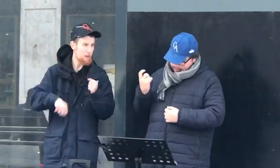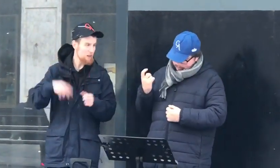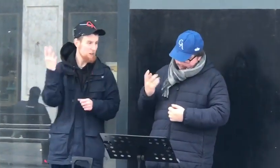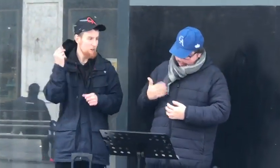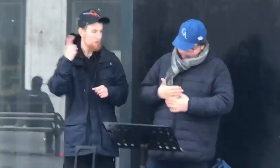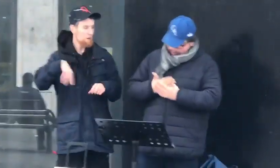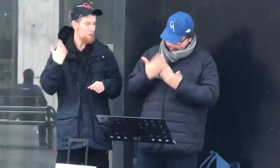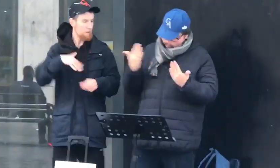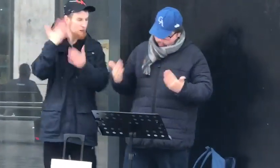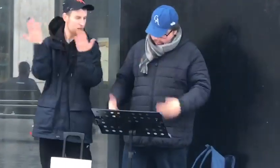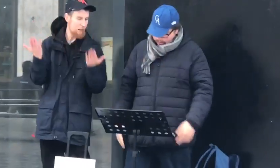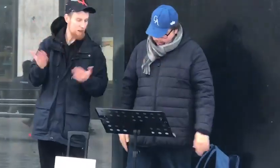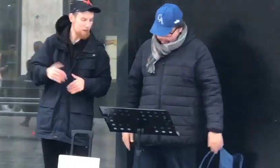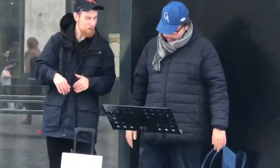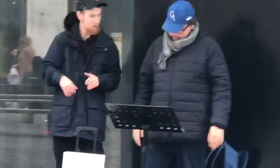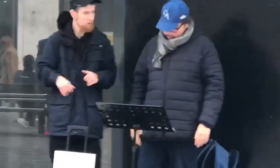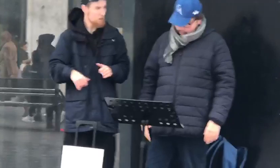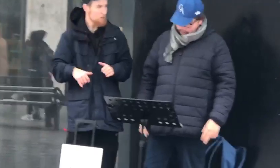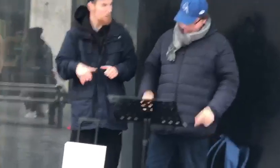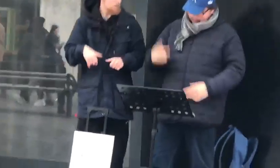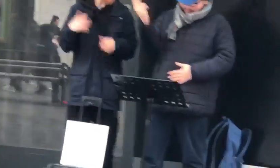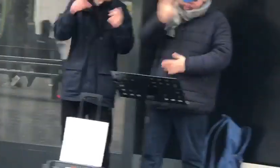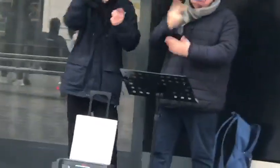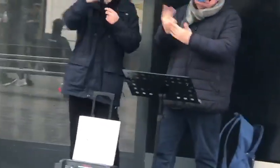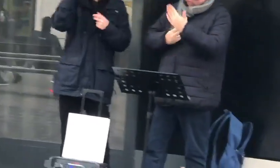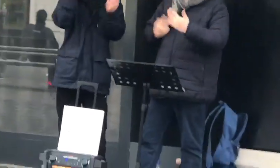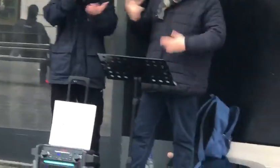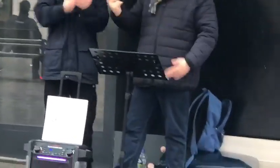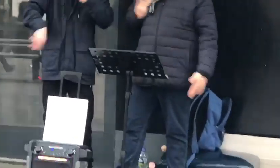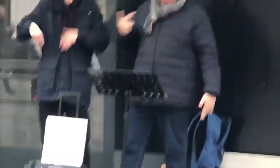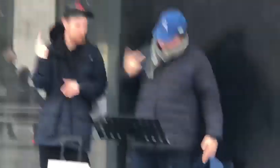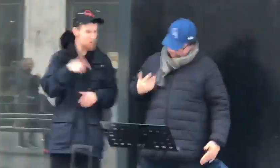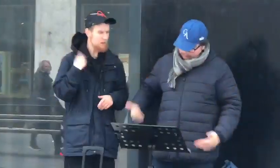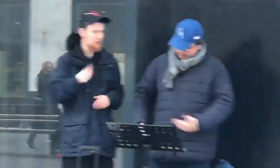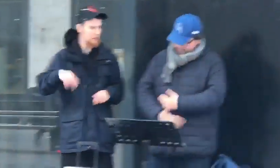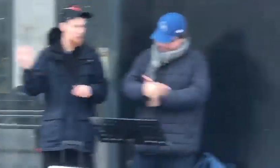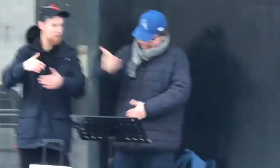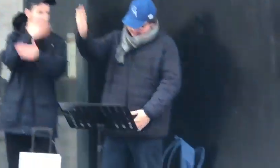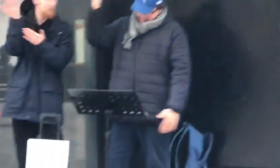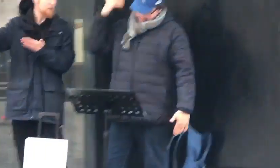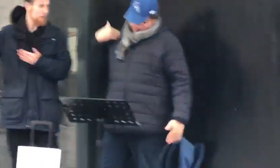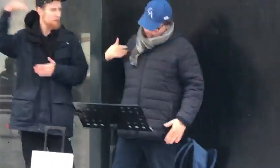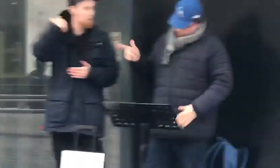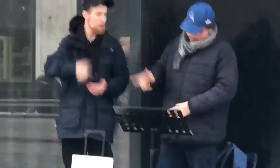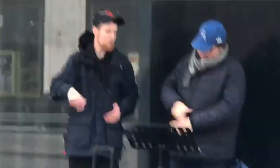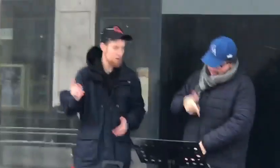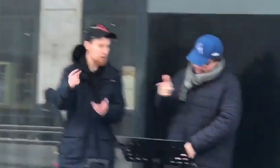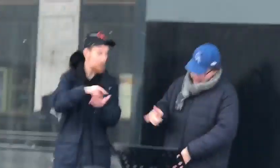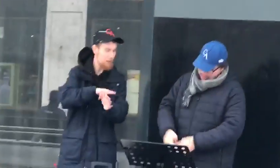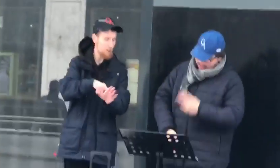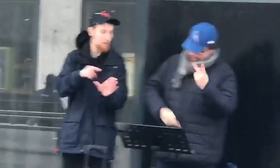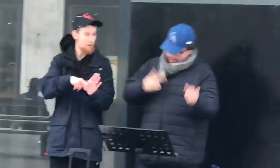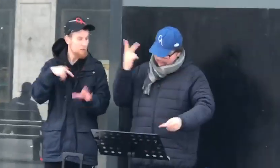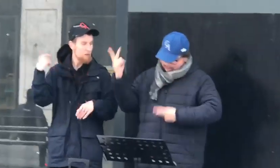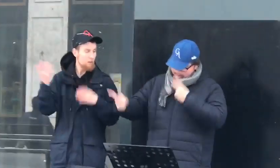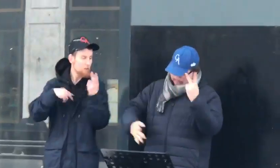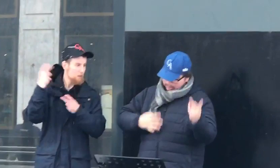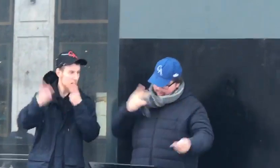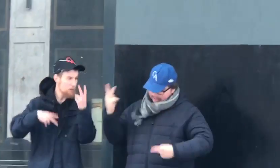me, baby, one more time. Paint a picture of you and me on the days when we were young. Singing